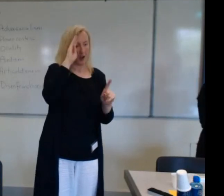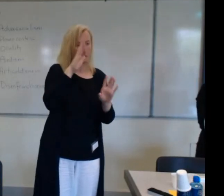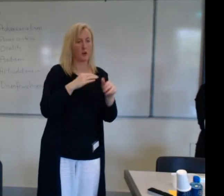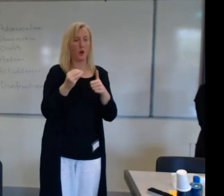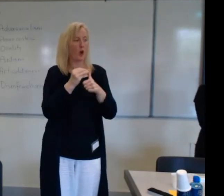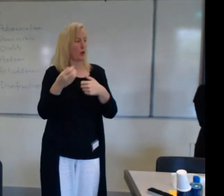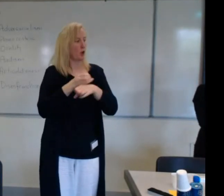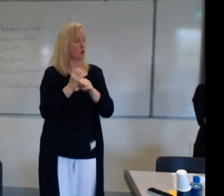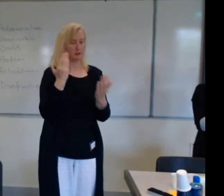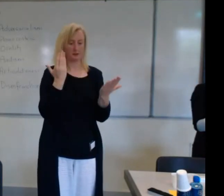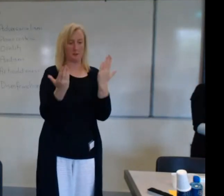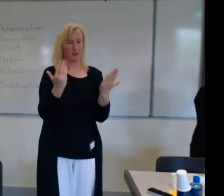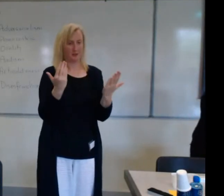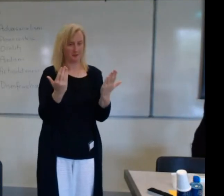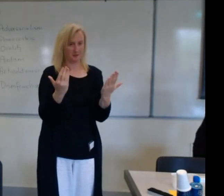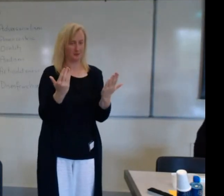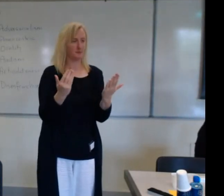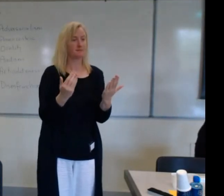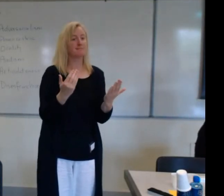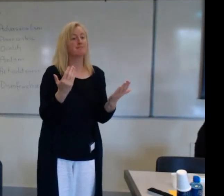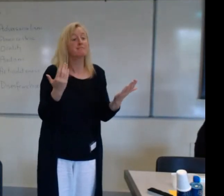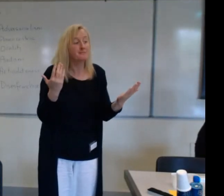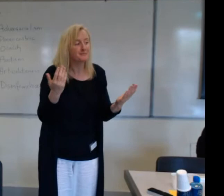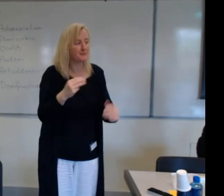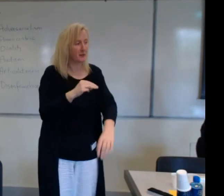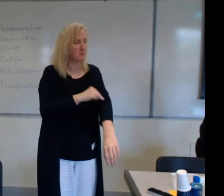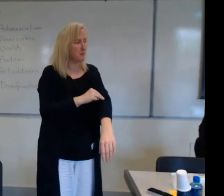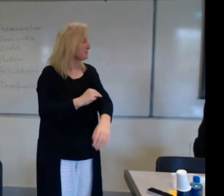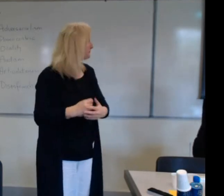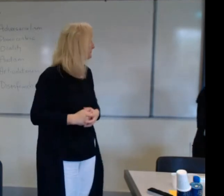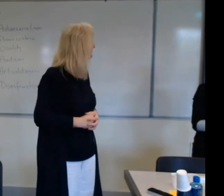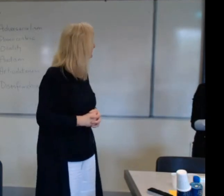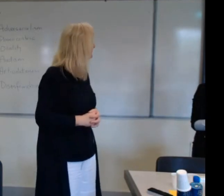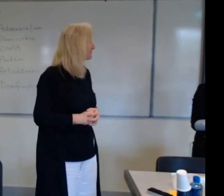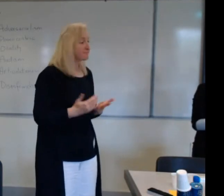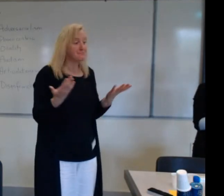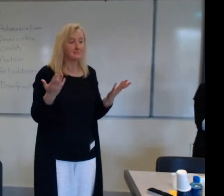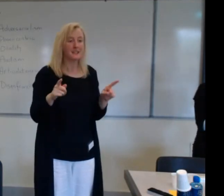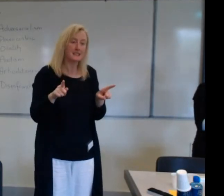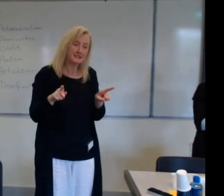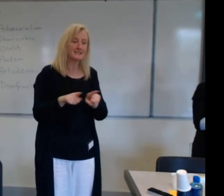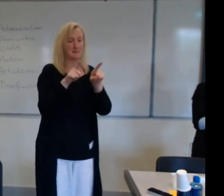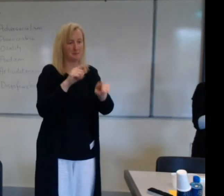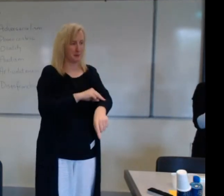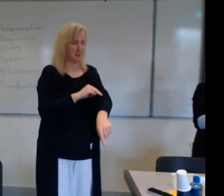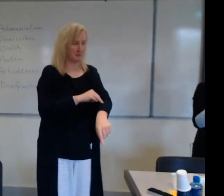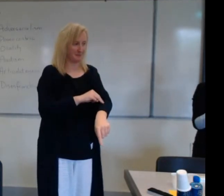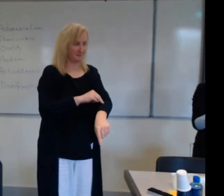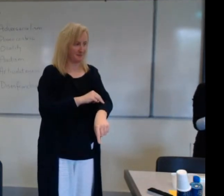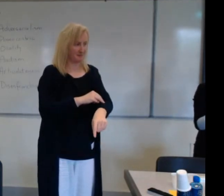countries, and the problem was actually. It was the same. It was a critical issue